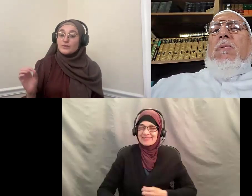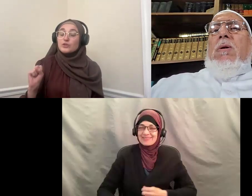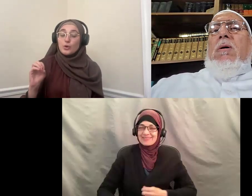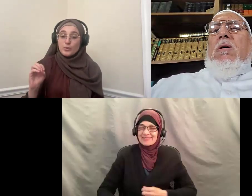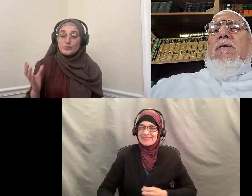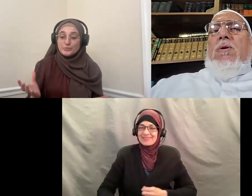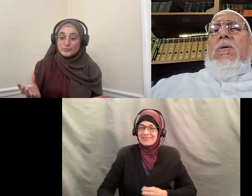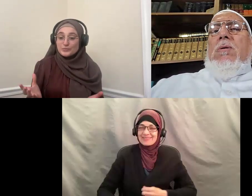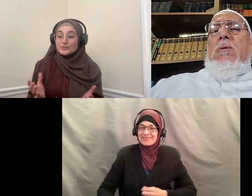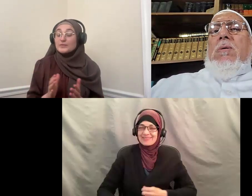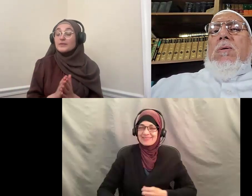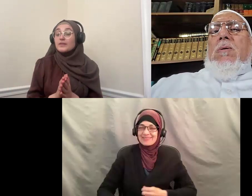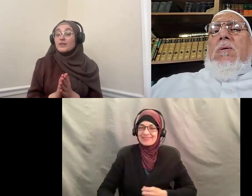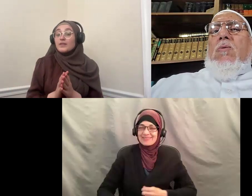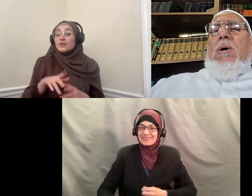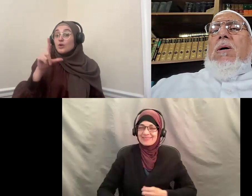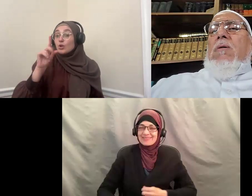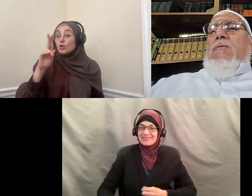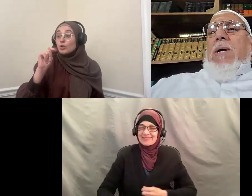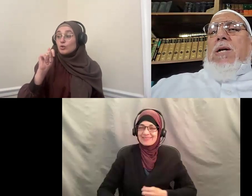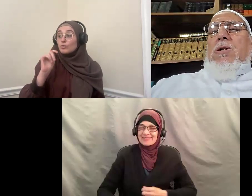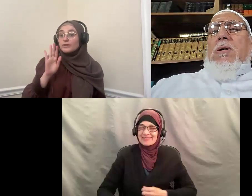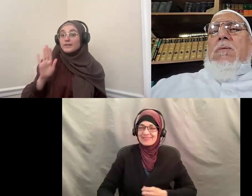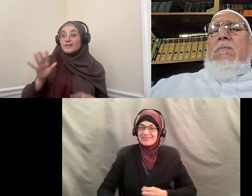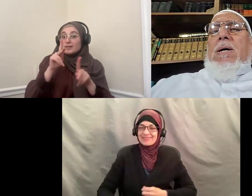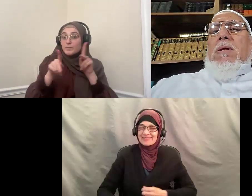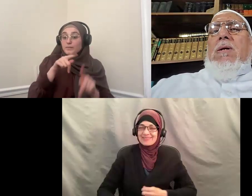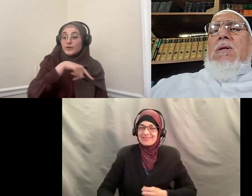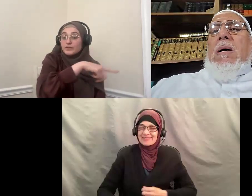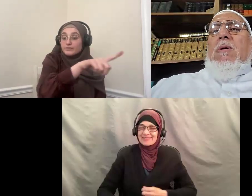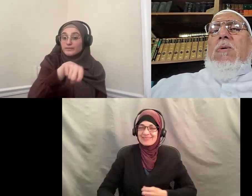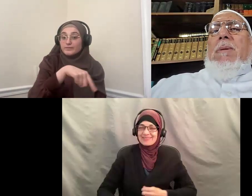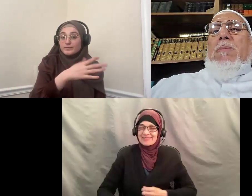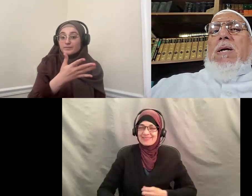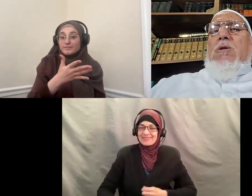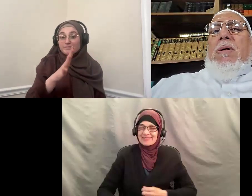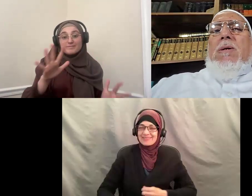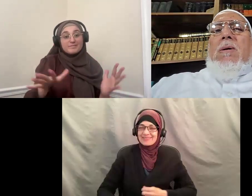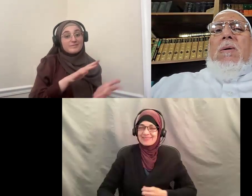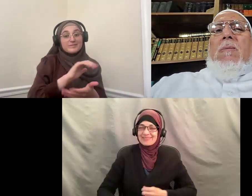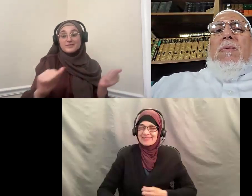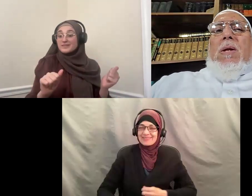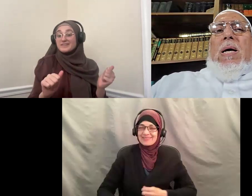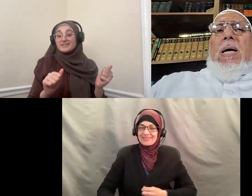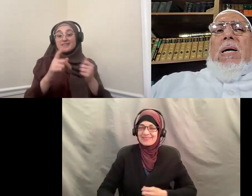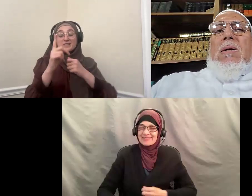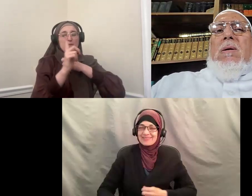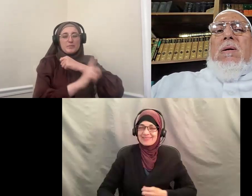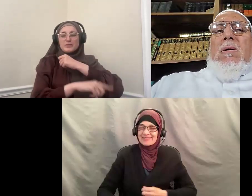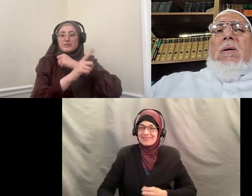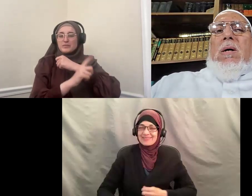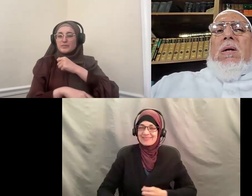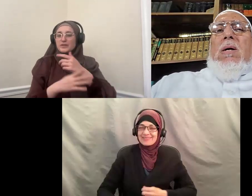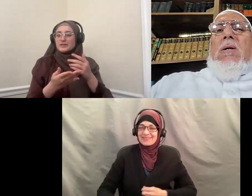the people of Lut were finished by this double whammy punishment,